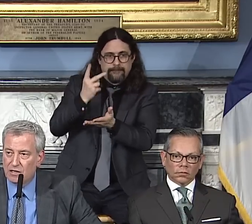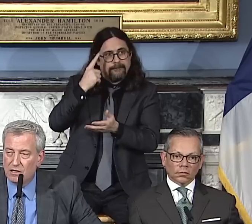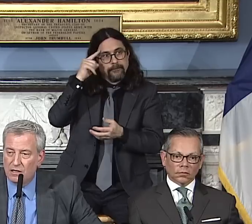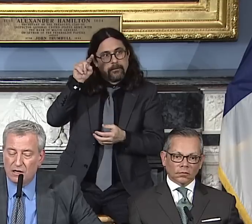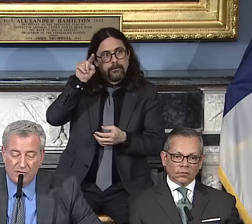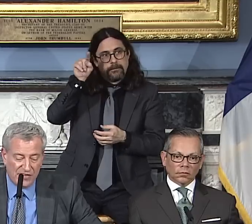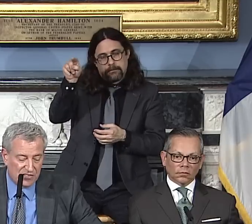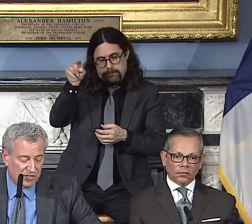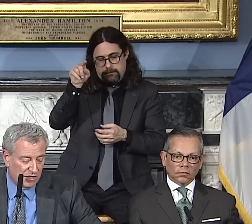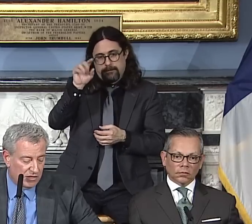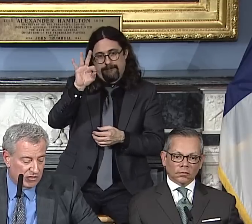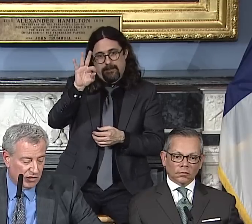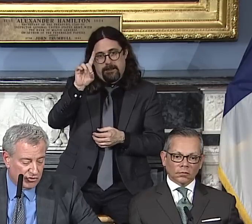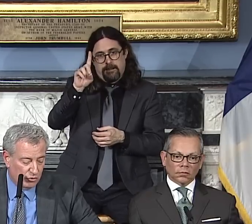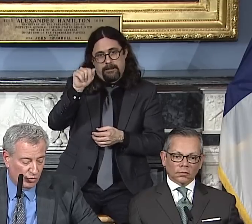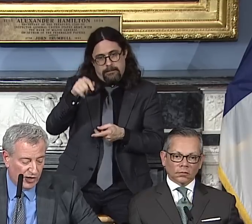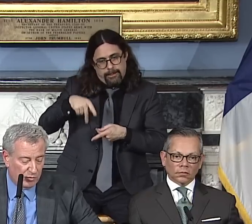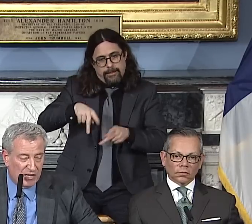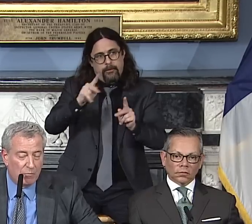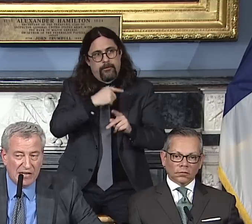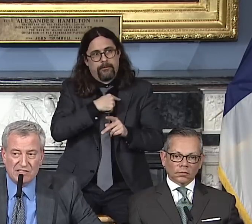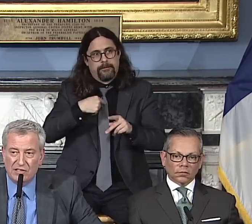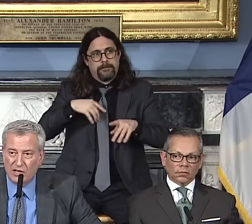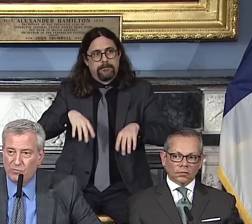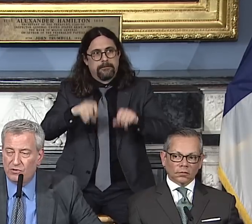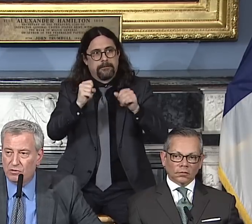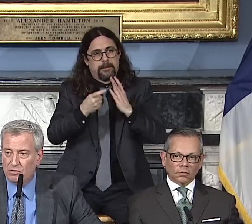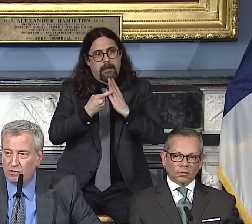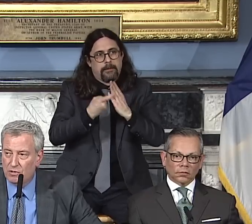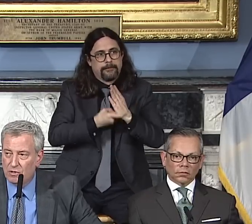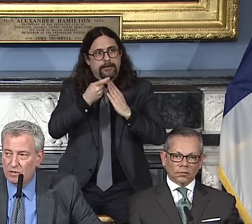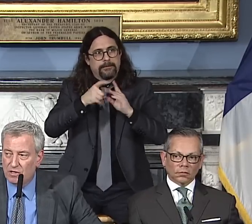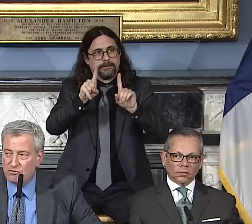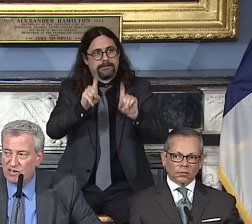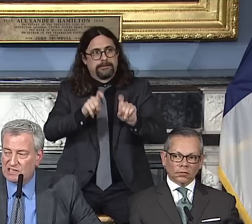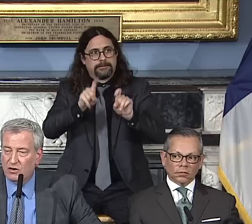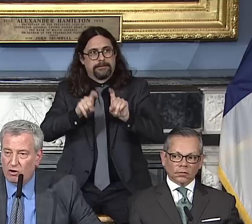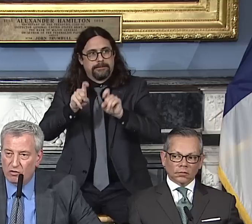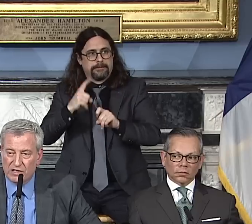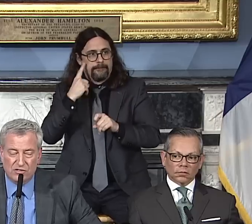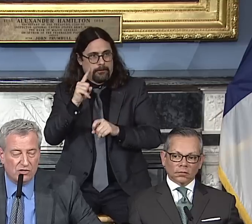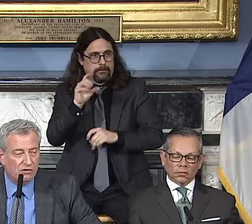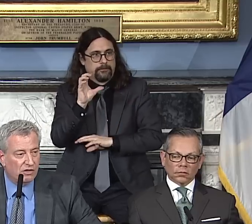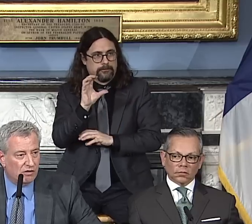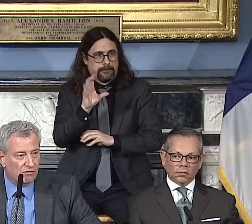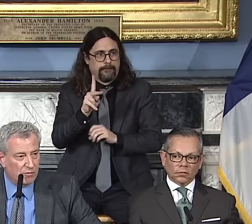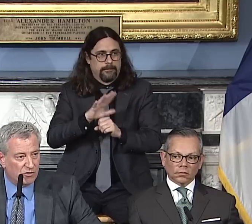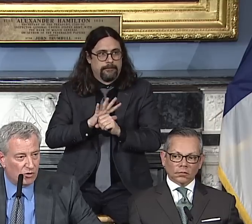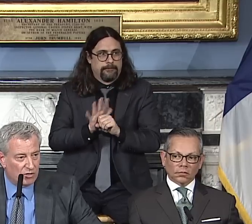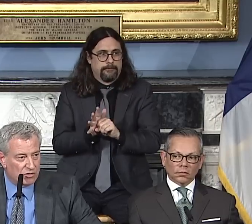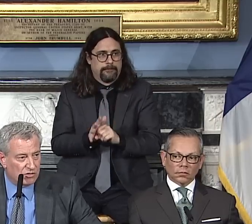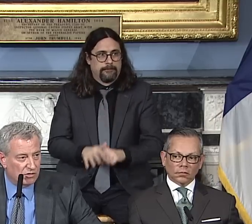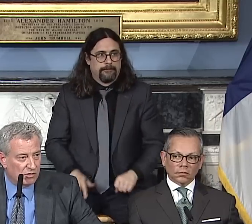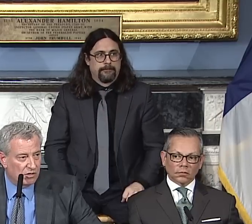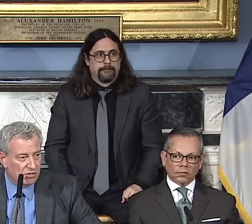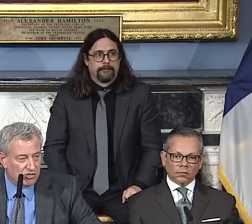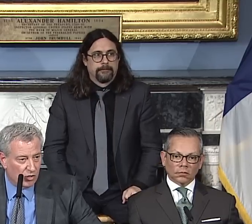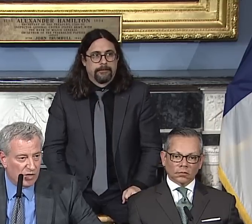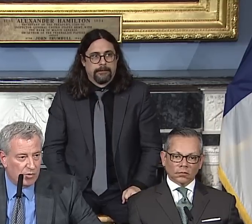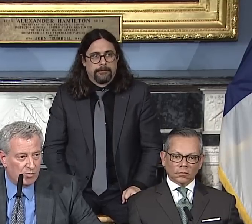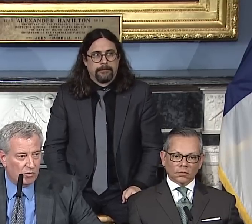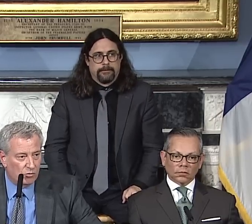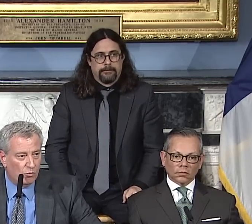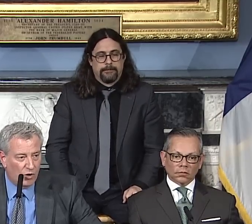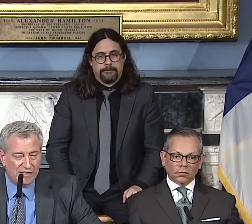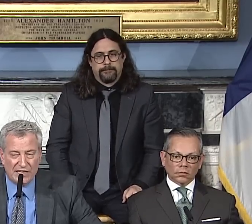testing. This is a tool that would be immensely helpful in addressing all the concern you're hearing from New Yorkers. So